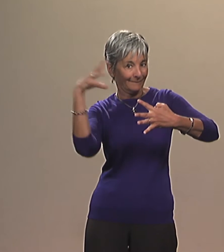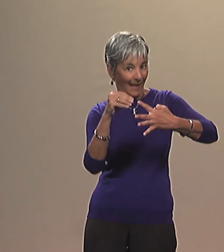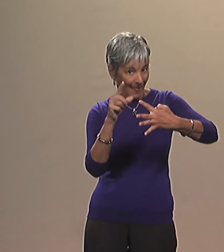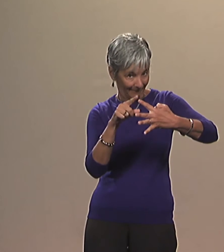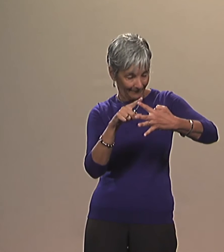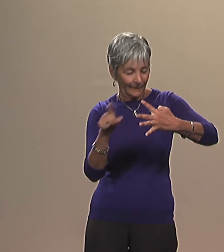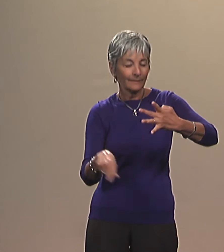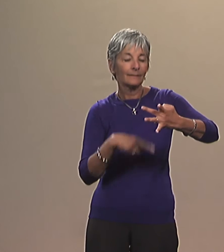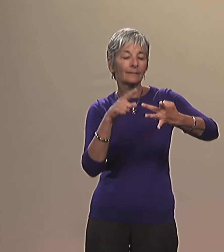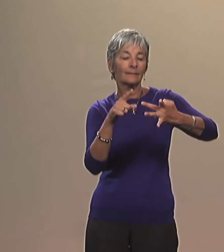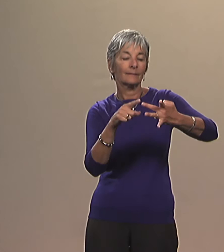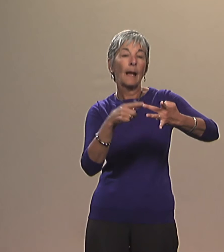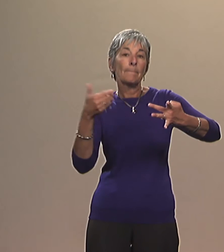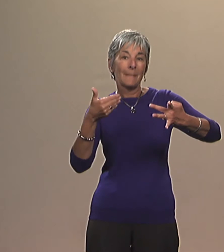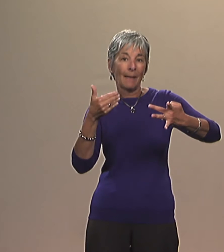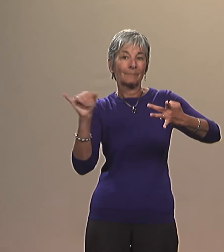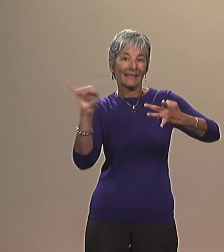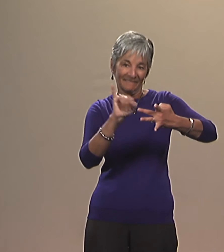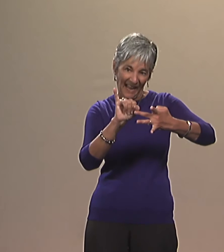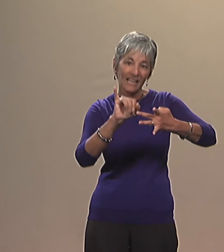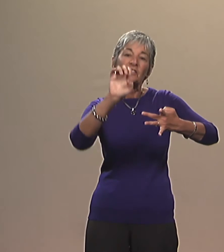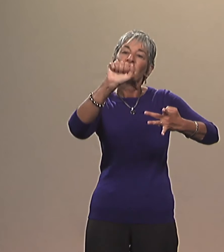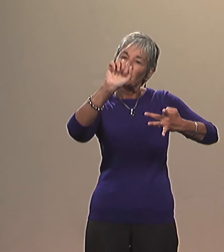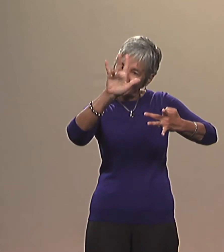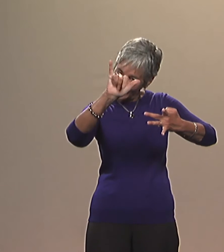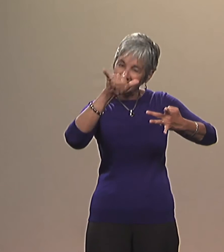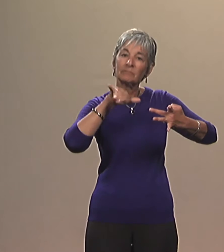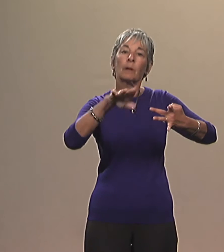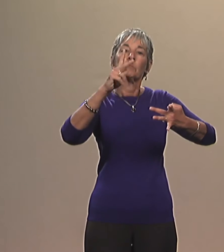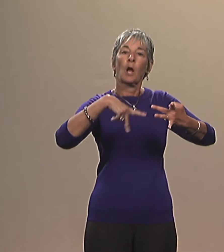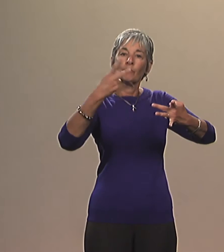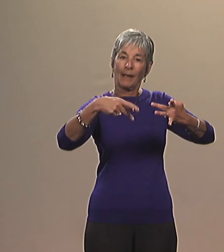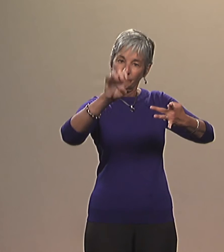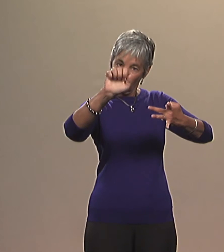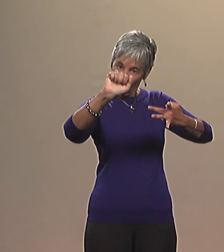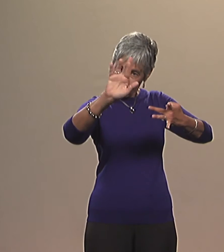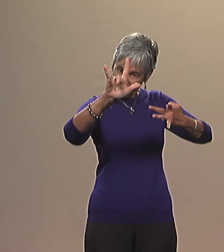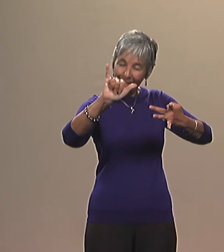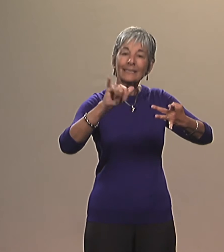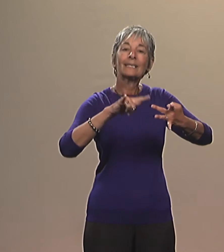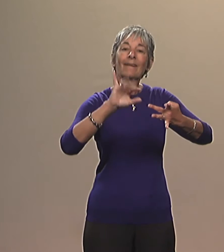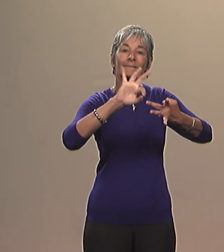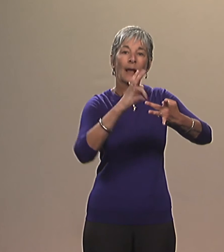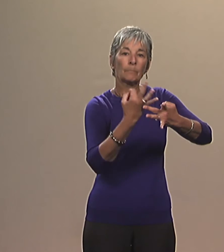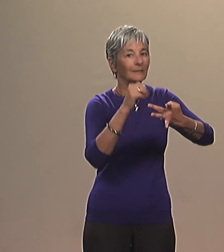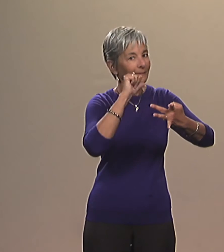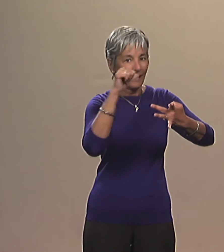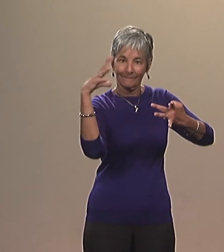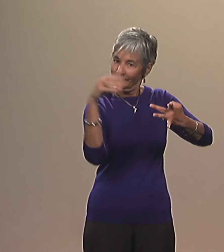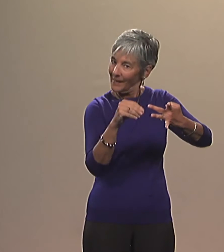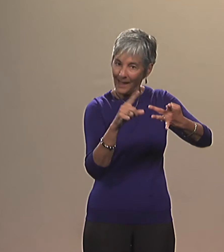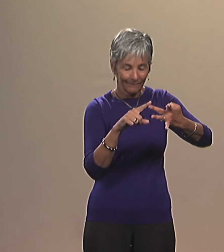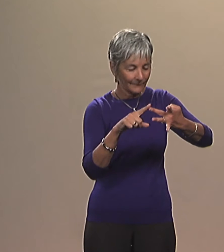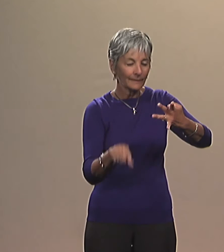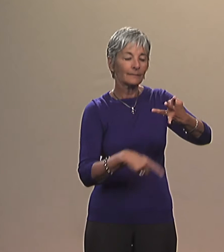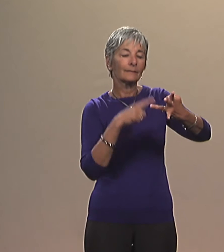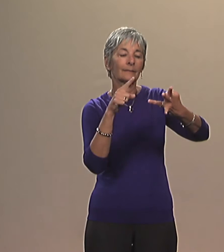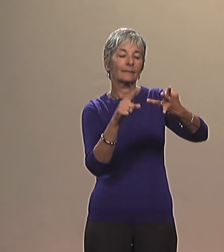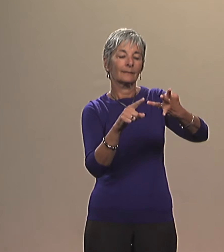program. The second group also had an early identification and entered programs early, but families were not involved in early intervention programs.